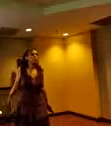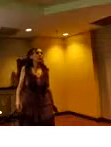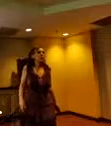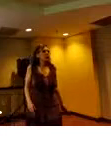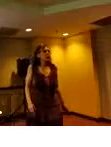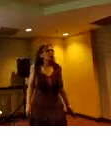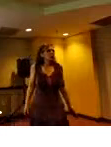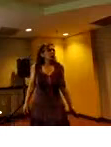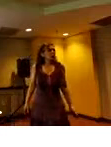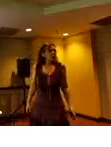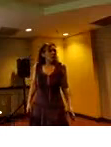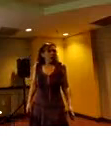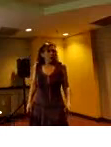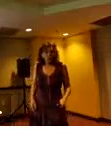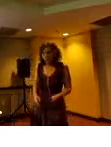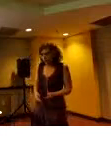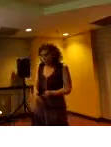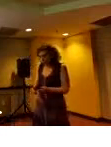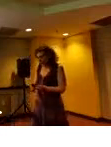blind people,